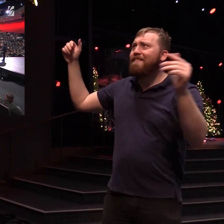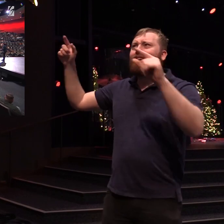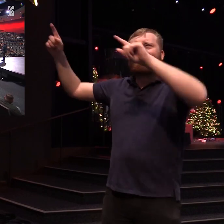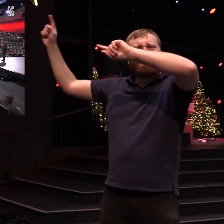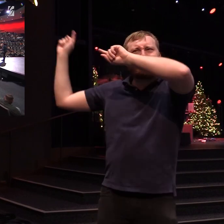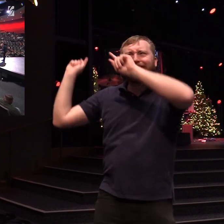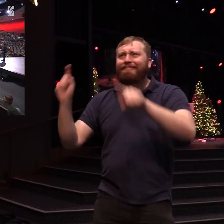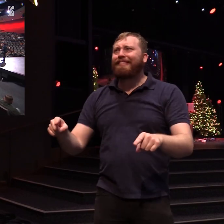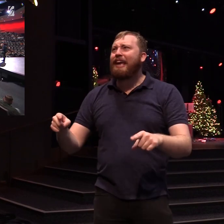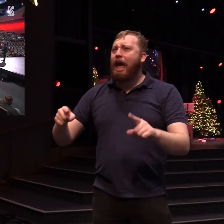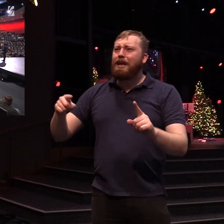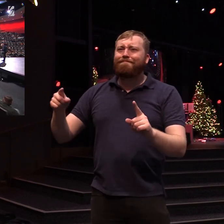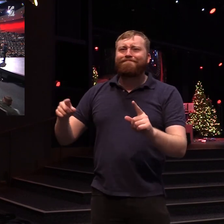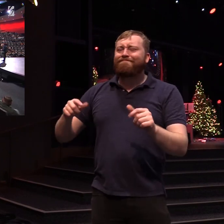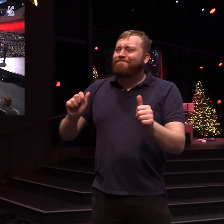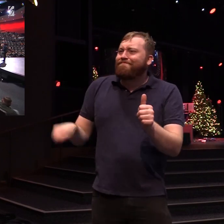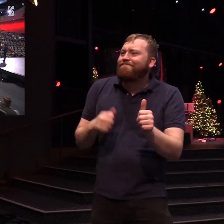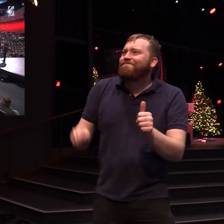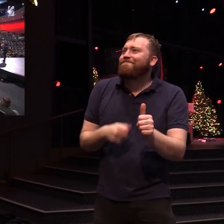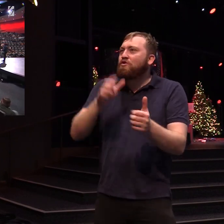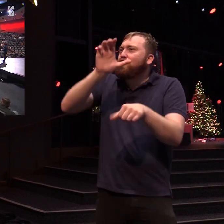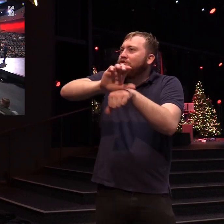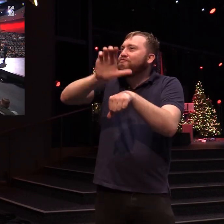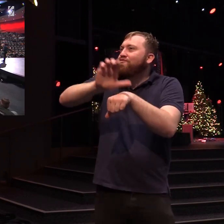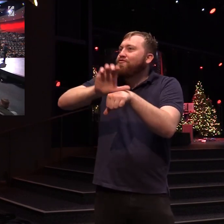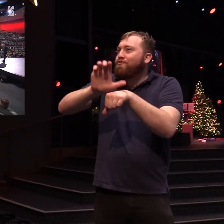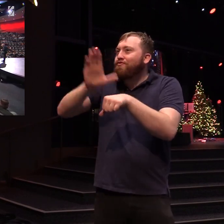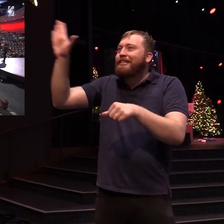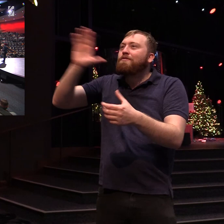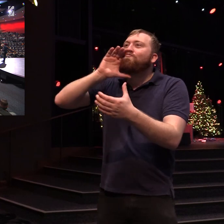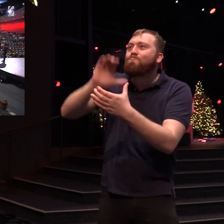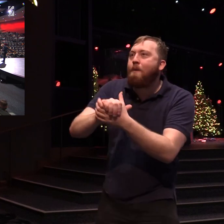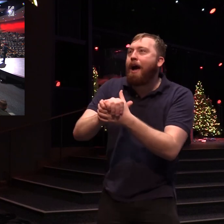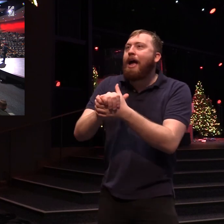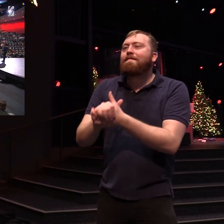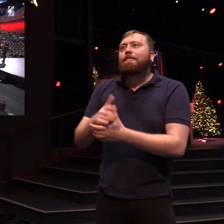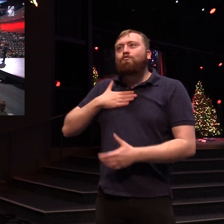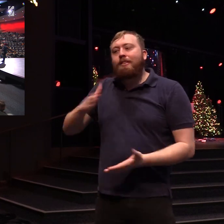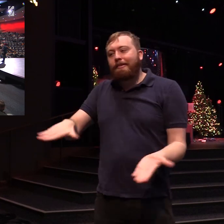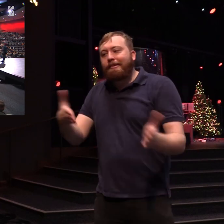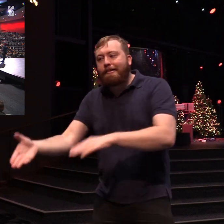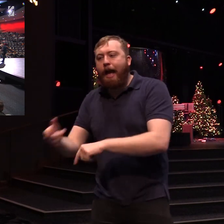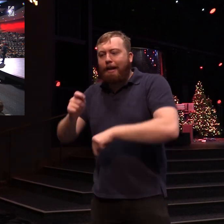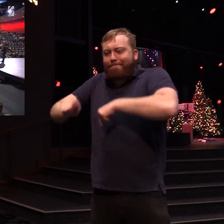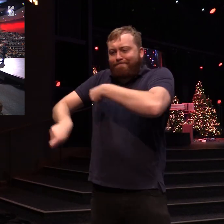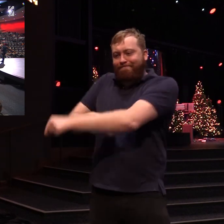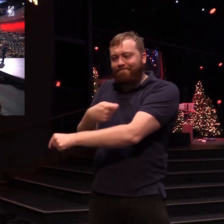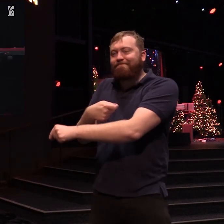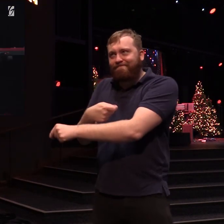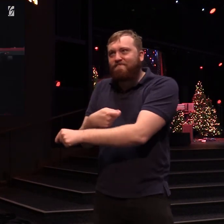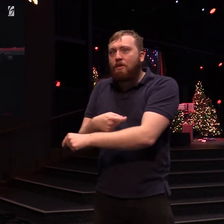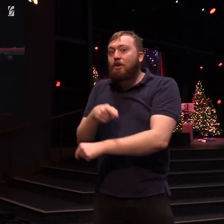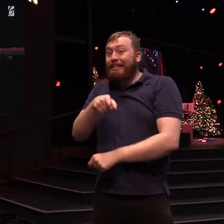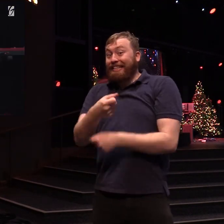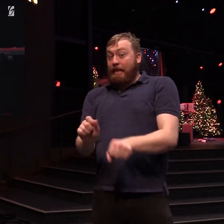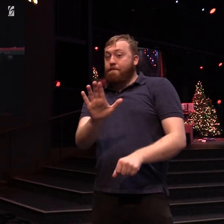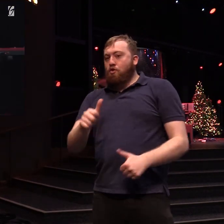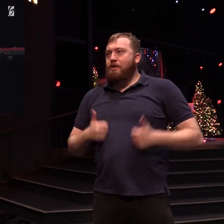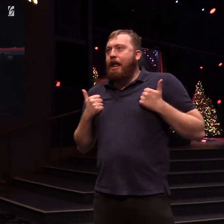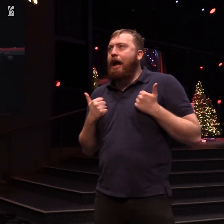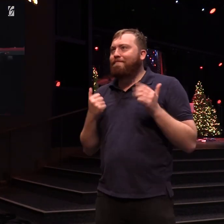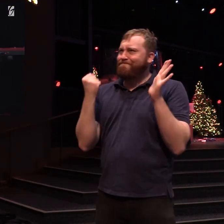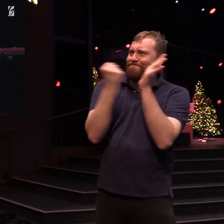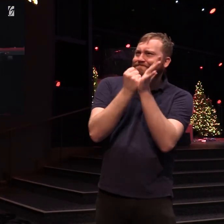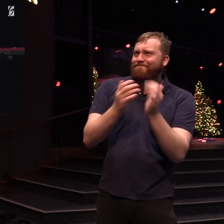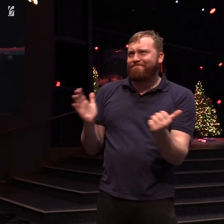to be his holy bride. With his own blood he bought her, and for her life he died. Can you envision